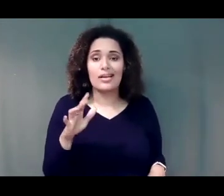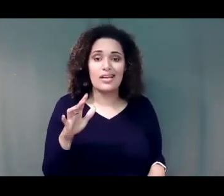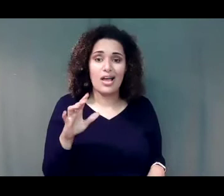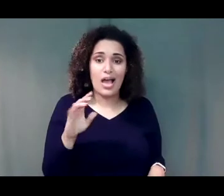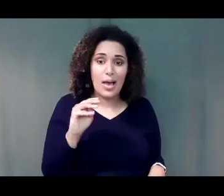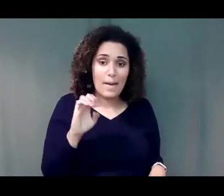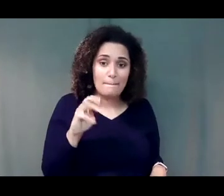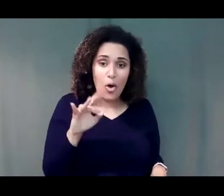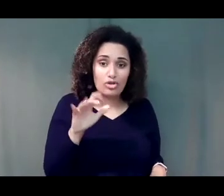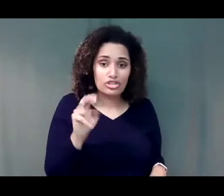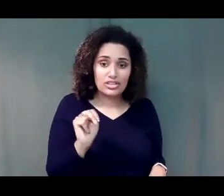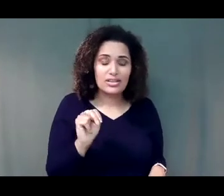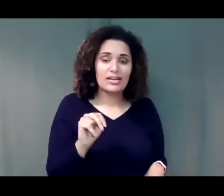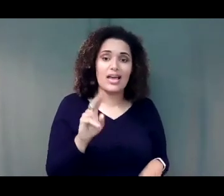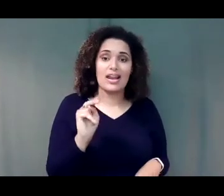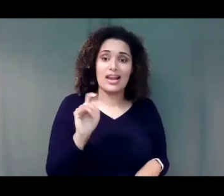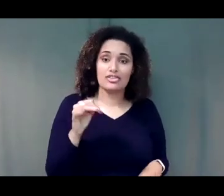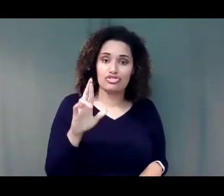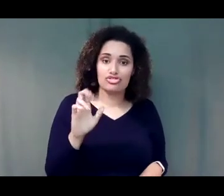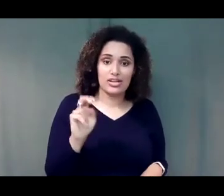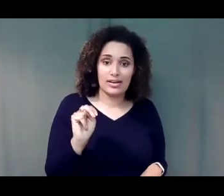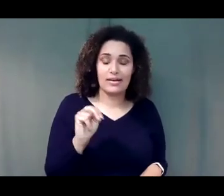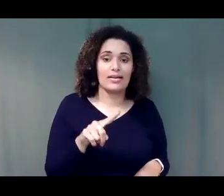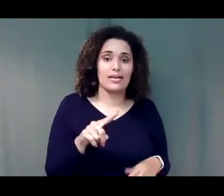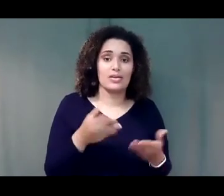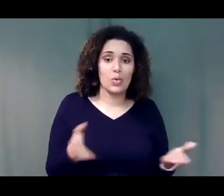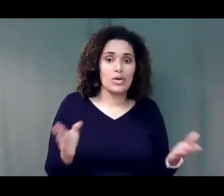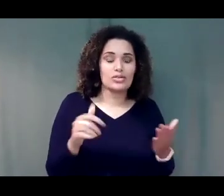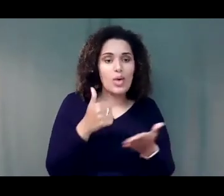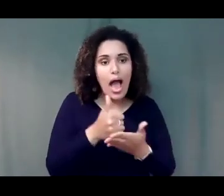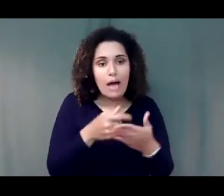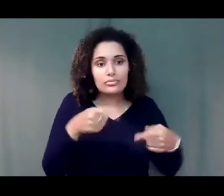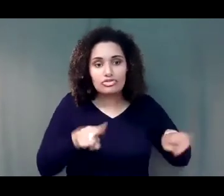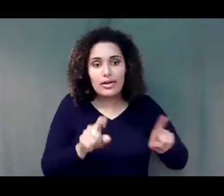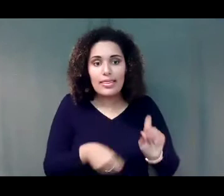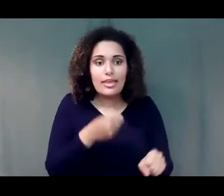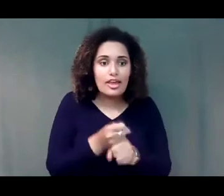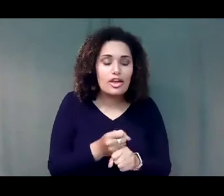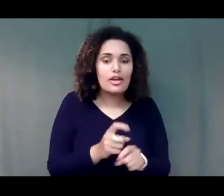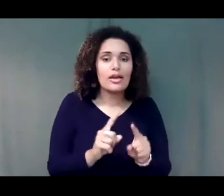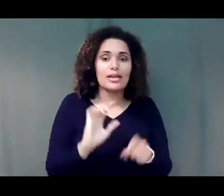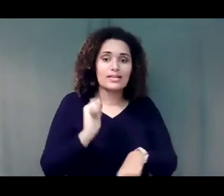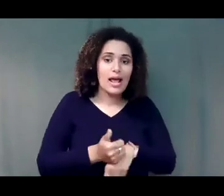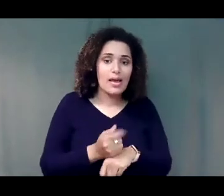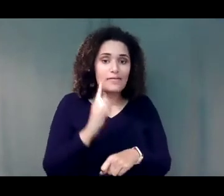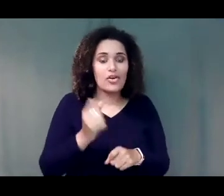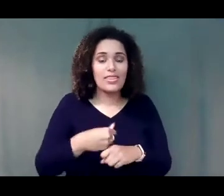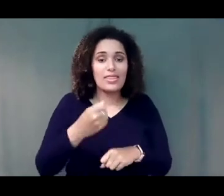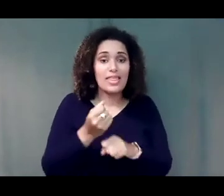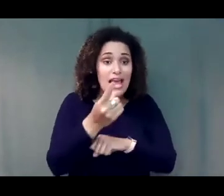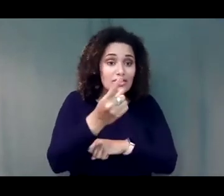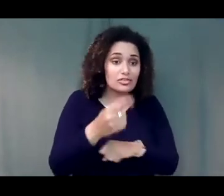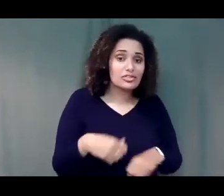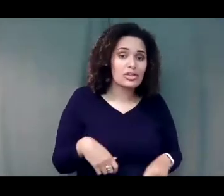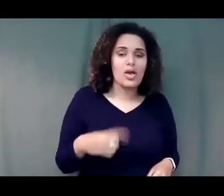natural nitrogen source on the vines at a certain point in the year, would help them get through and set a good crop for the next year. Because